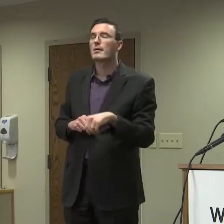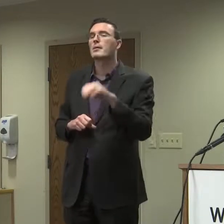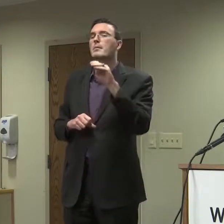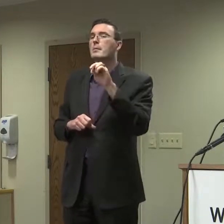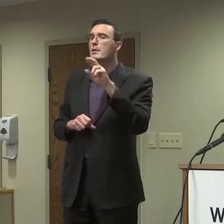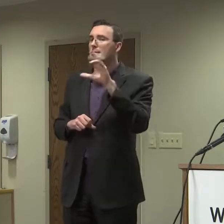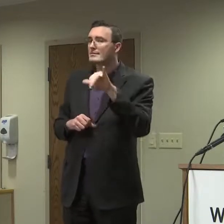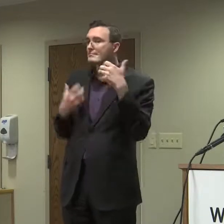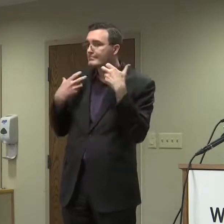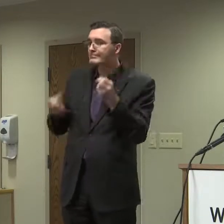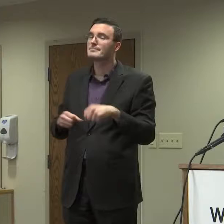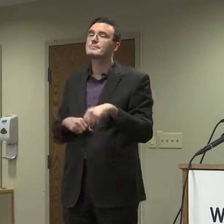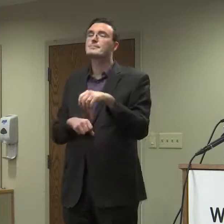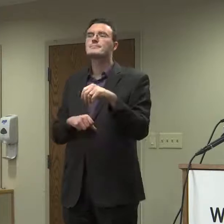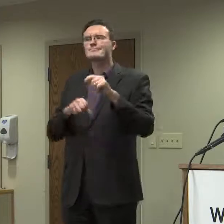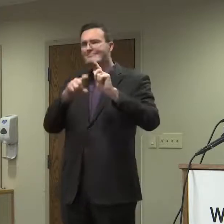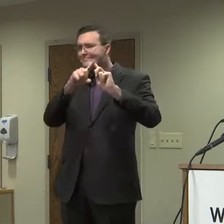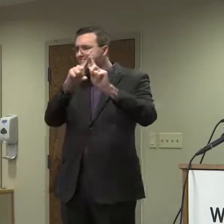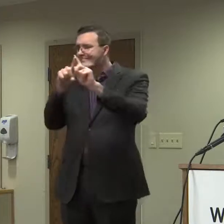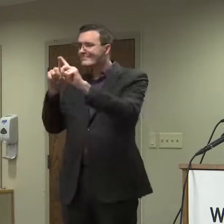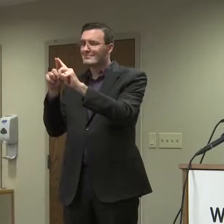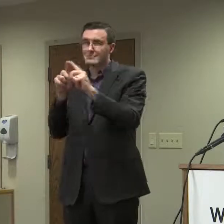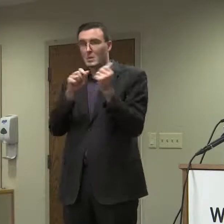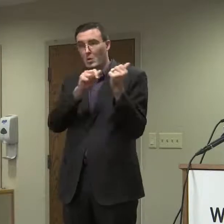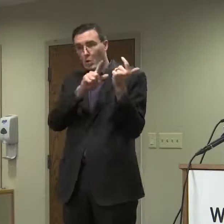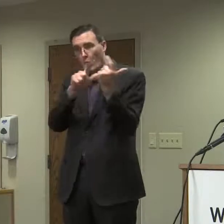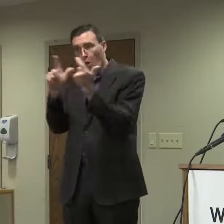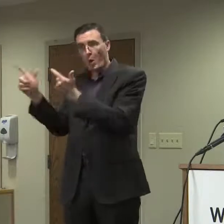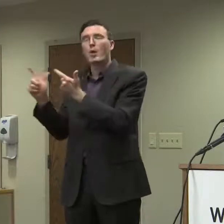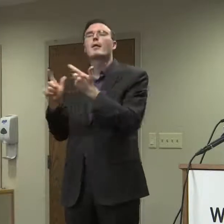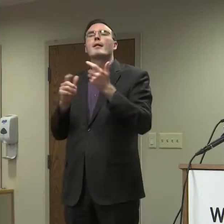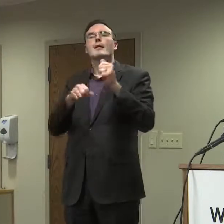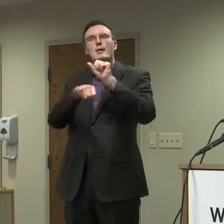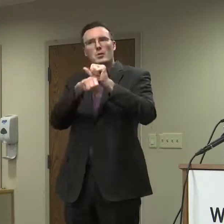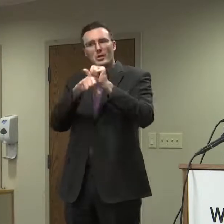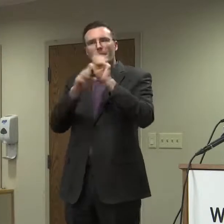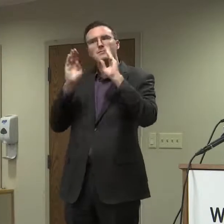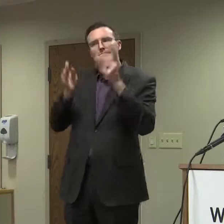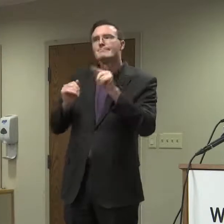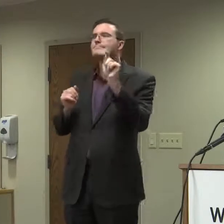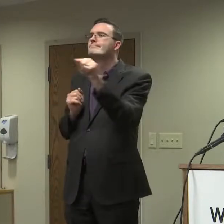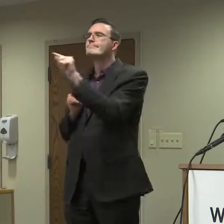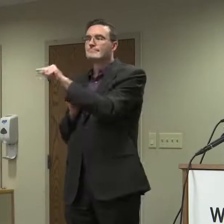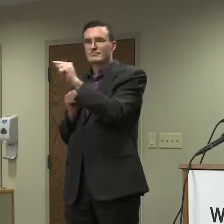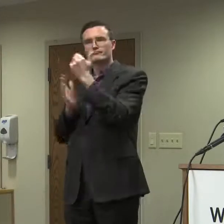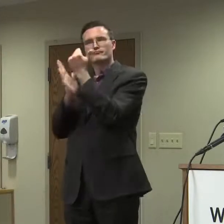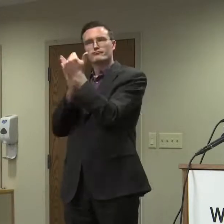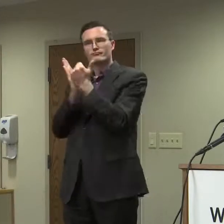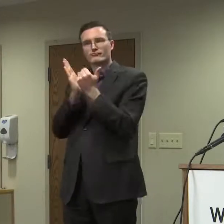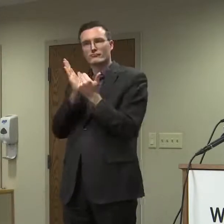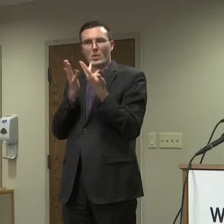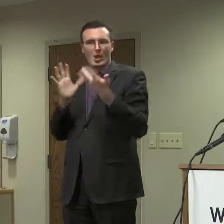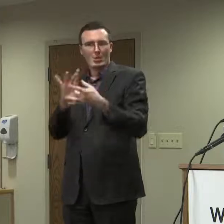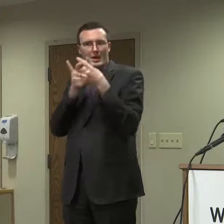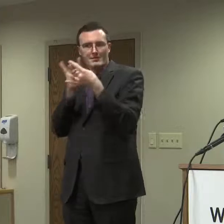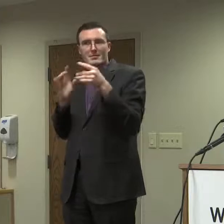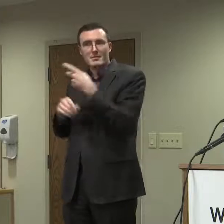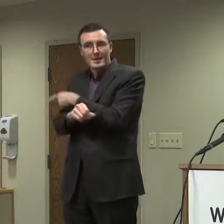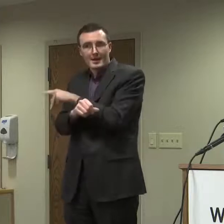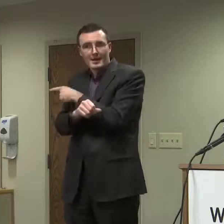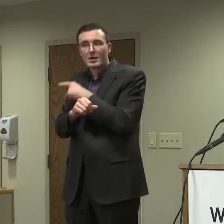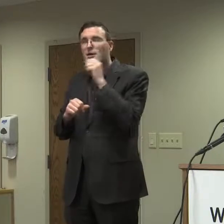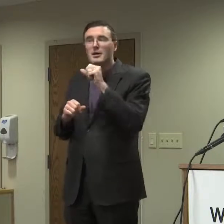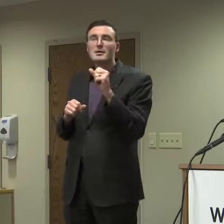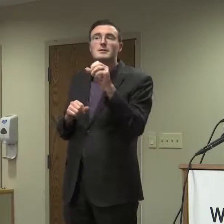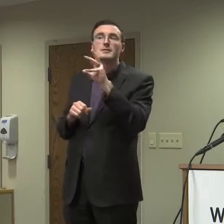American Healthcare are all working through their client enrolled populations. And the majority of the vaccine has